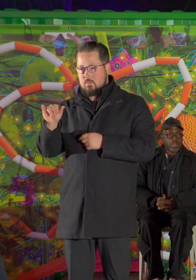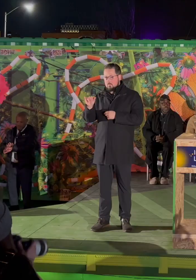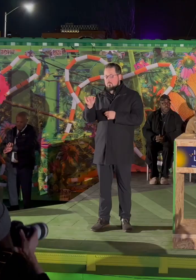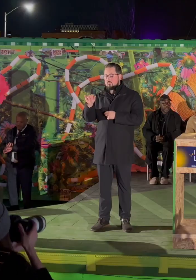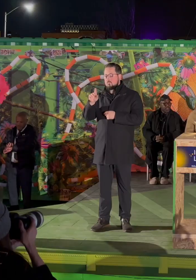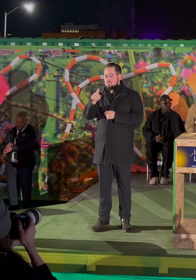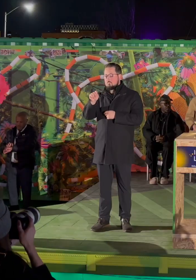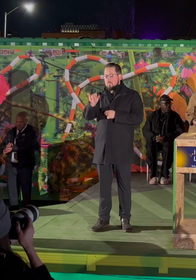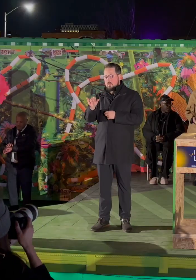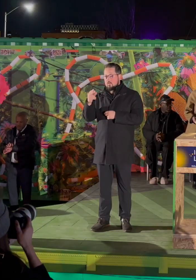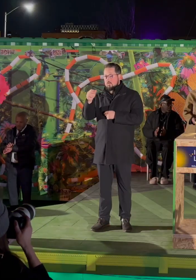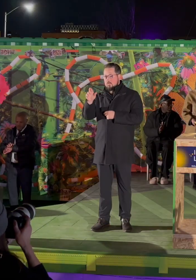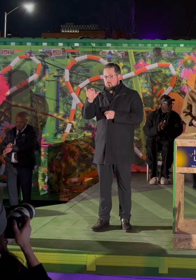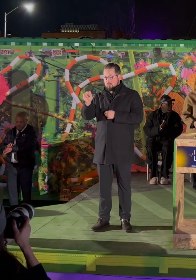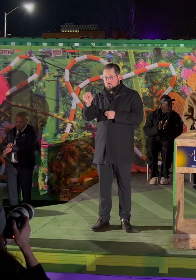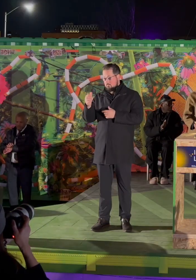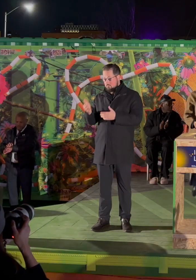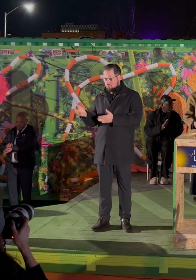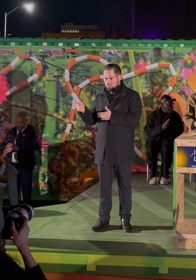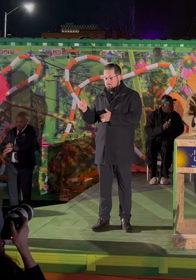Harris. Patty?